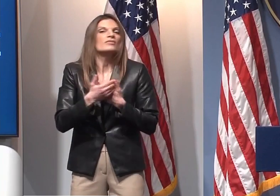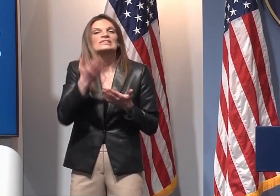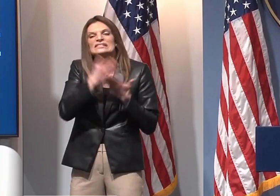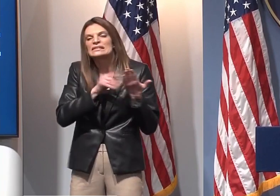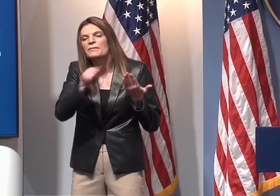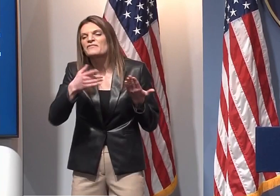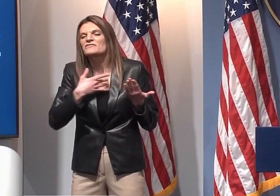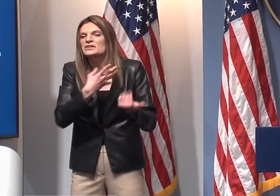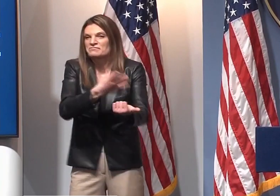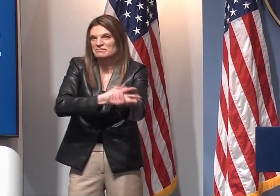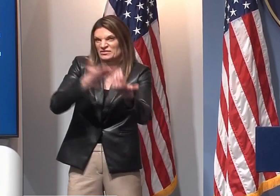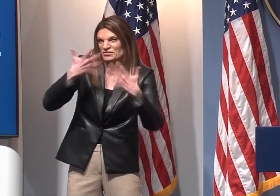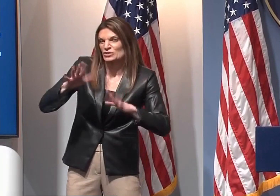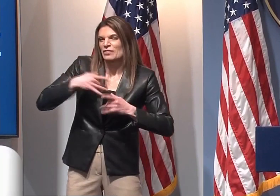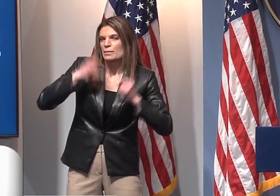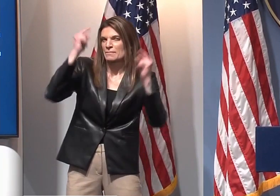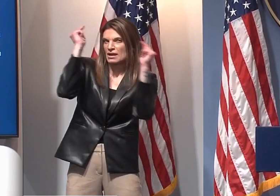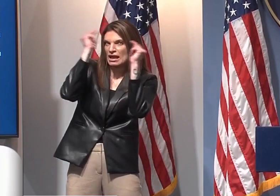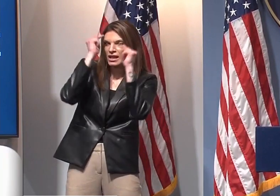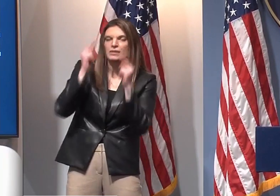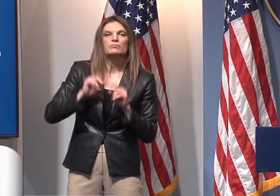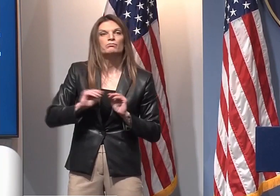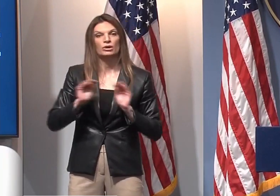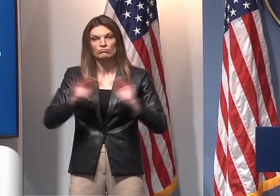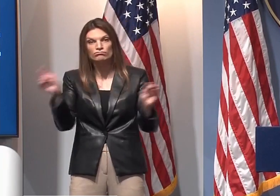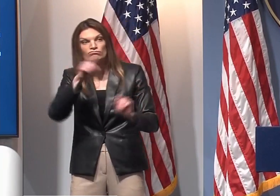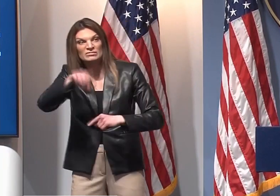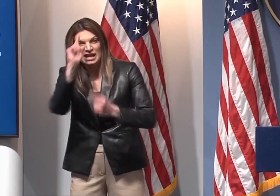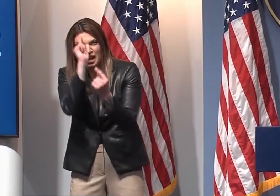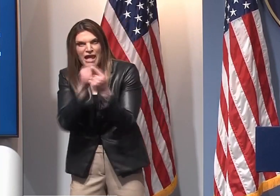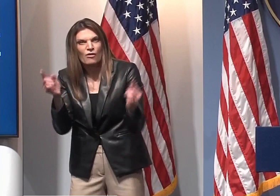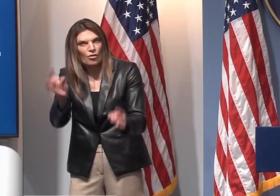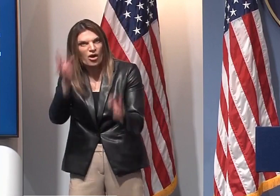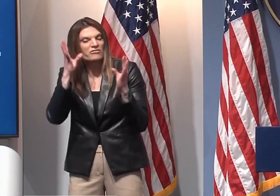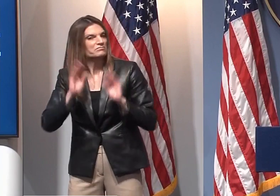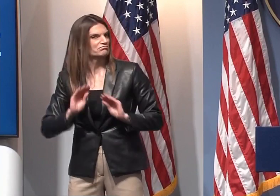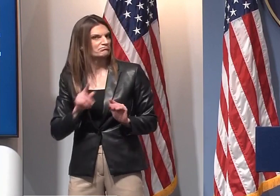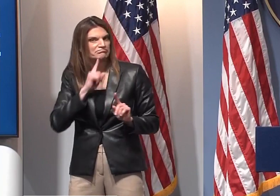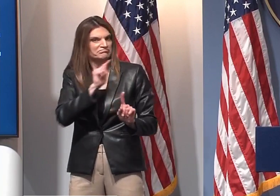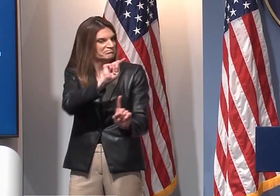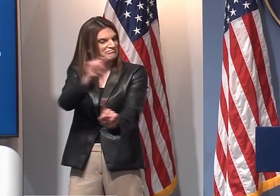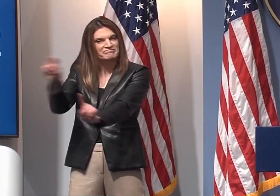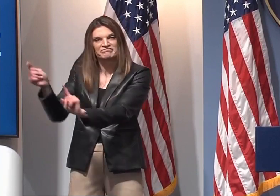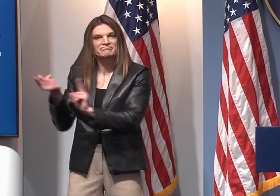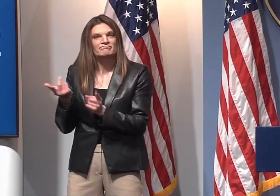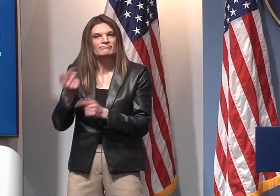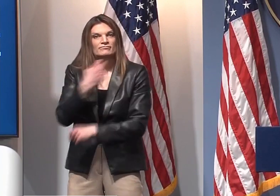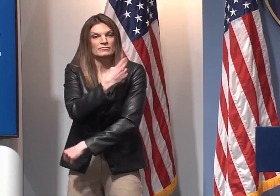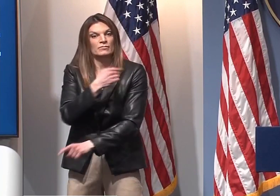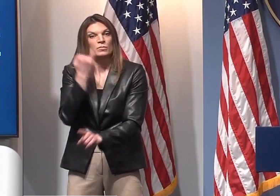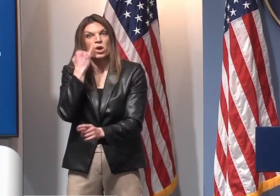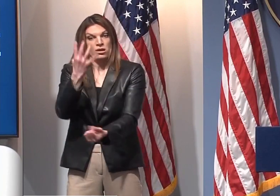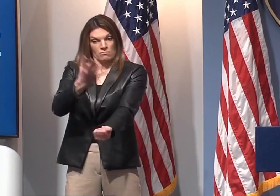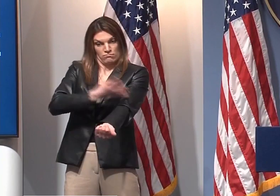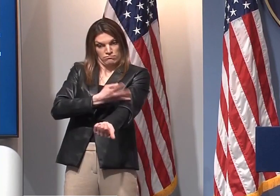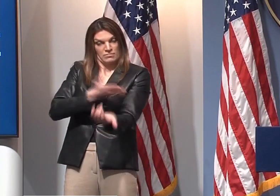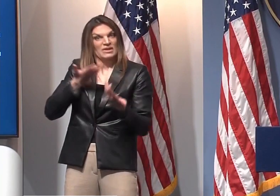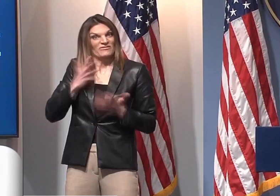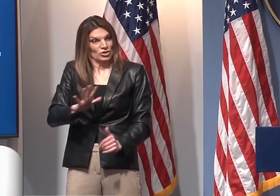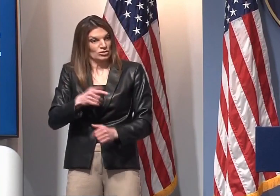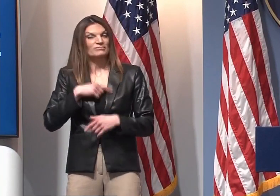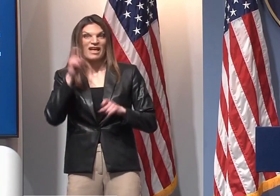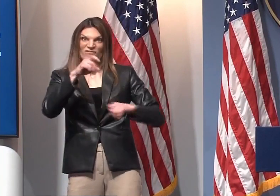these medications thus far had a severe allergic reaction, and there was a very low rate of hospital admissions for those who did receive